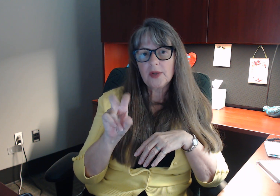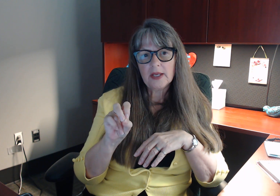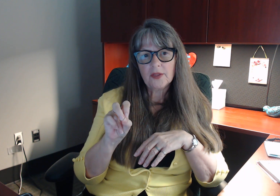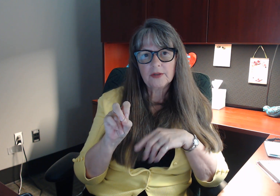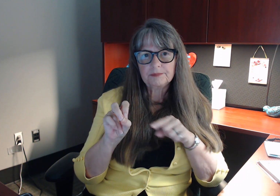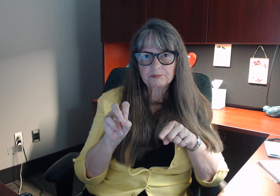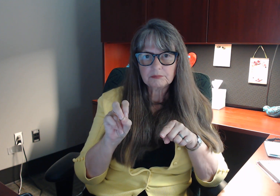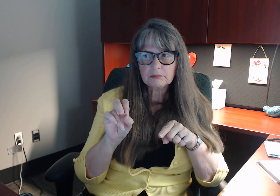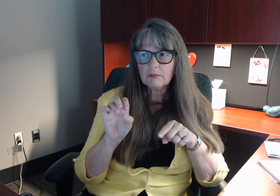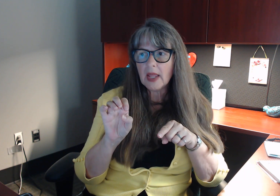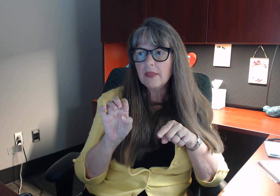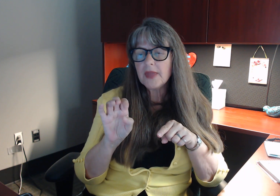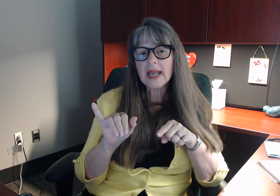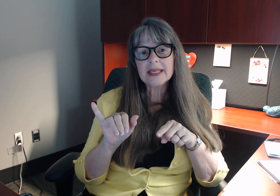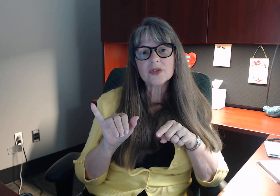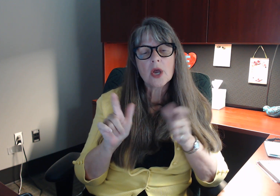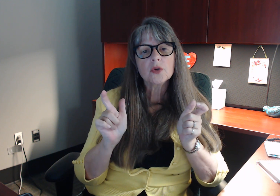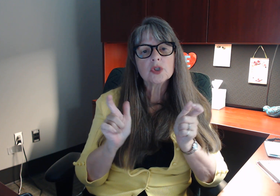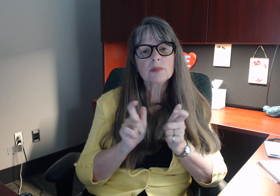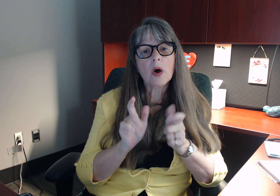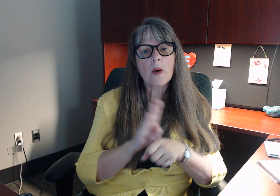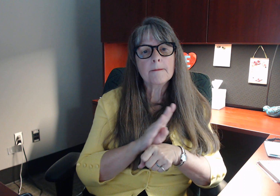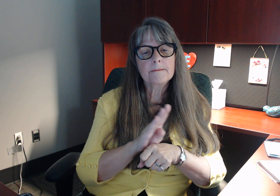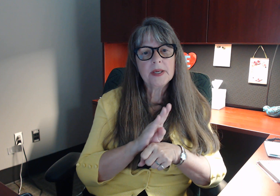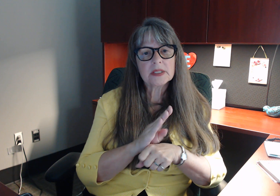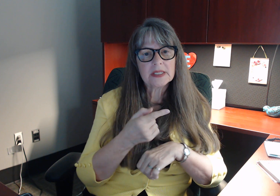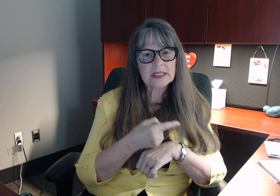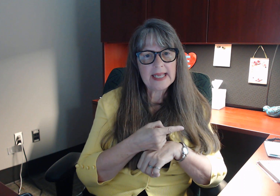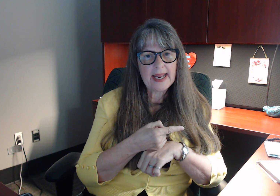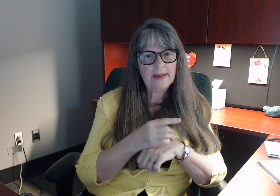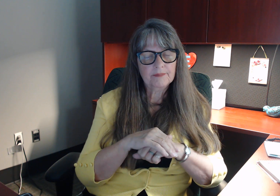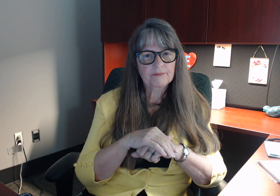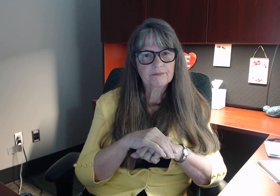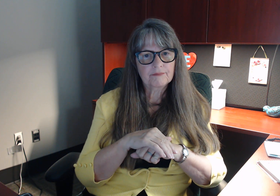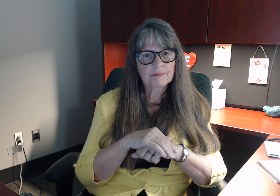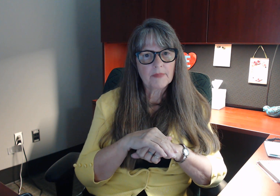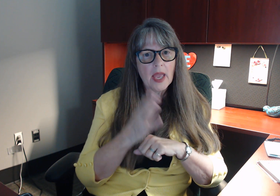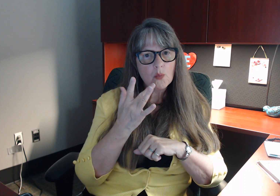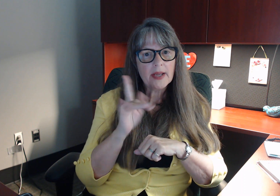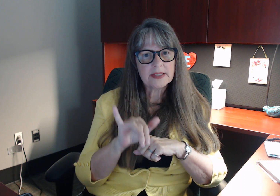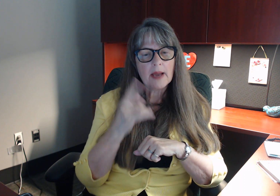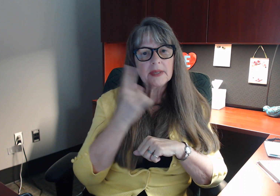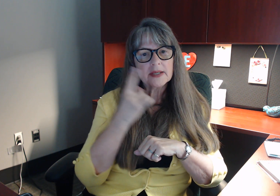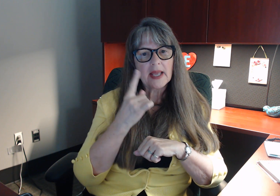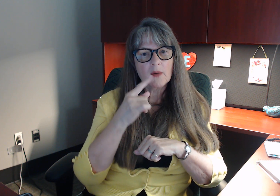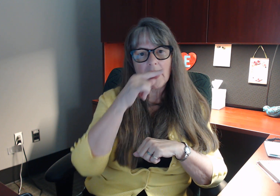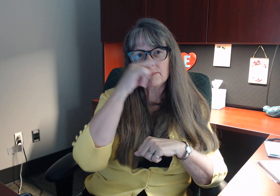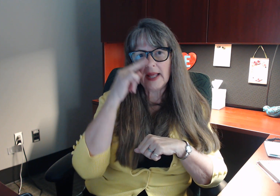30th, and that is Small Business Day. And why is that? Because we have Black